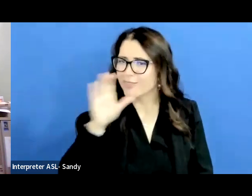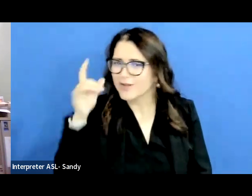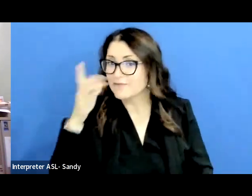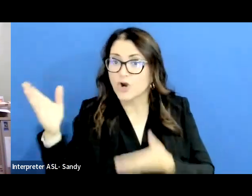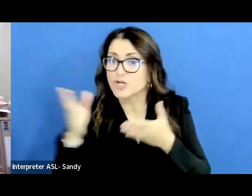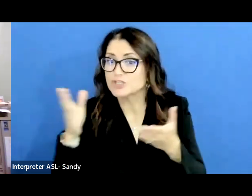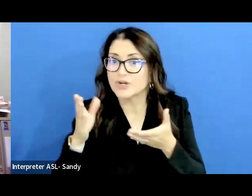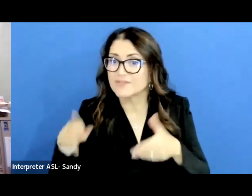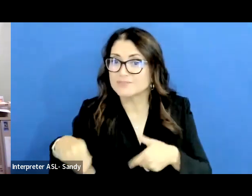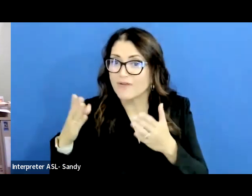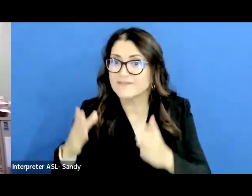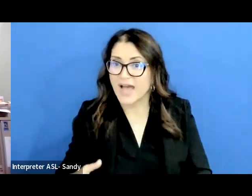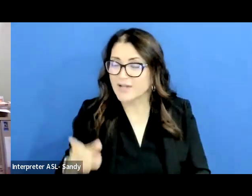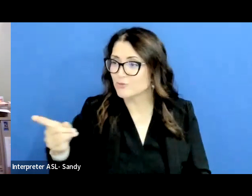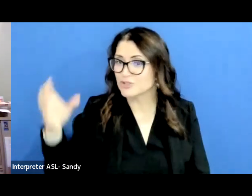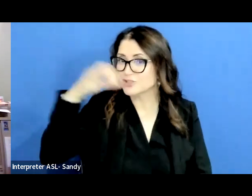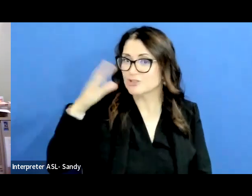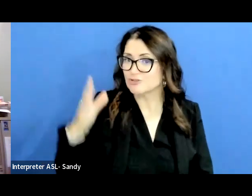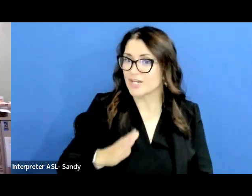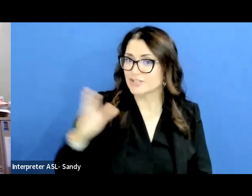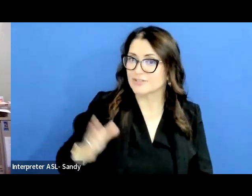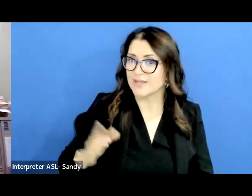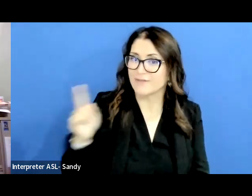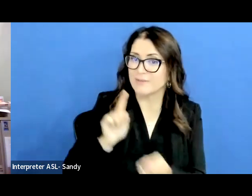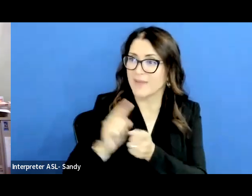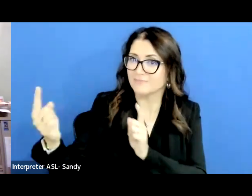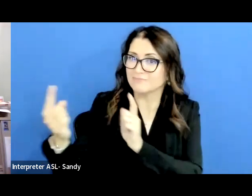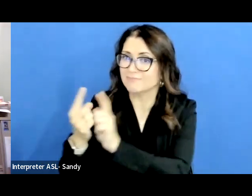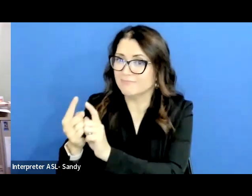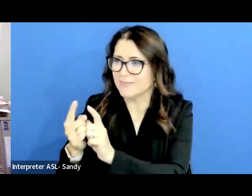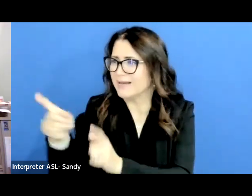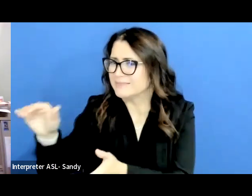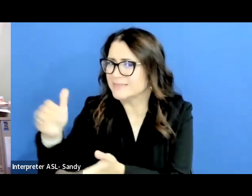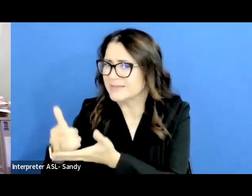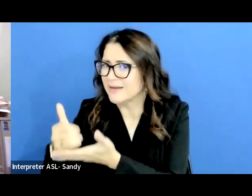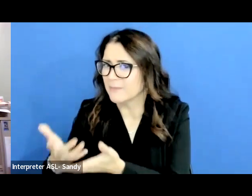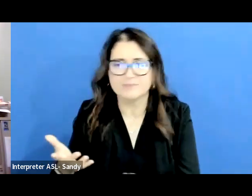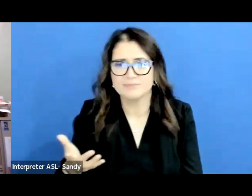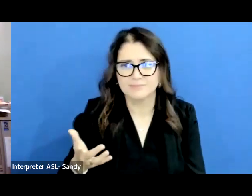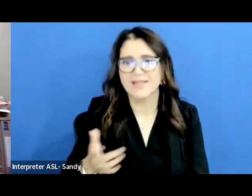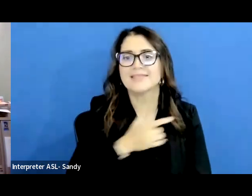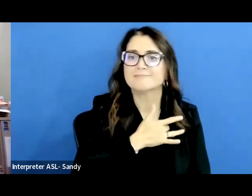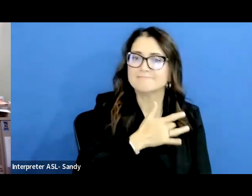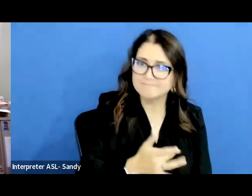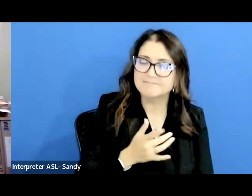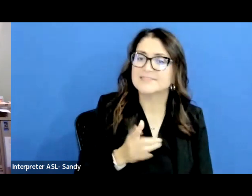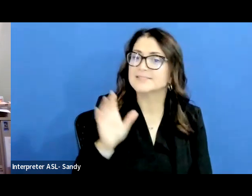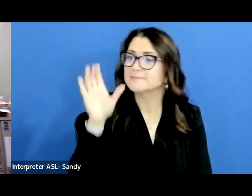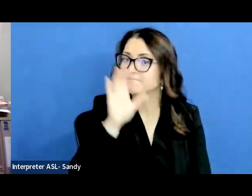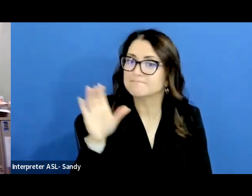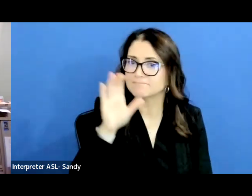who's a stranger to say, I need help with this. Rather, they're looking for someone who's trusted in the